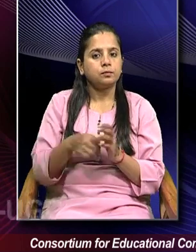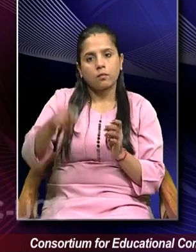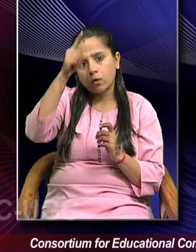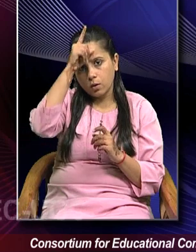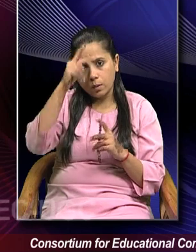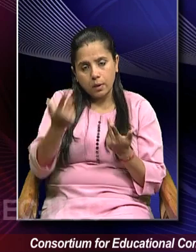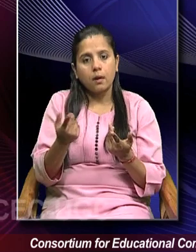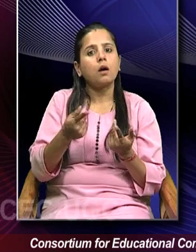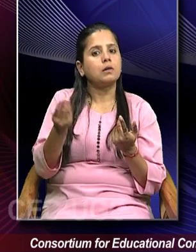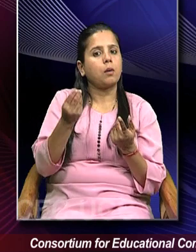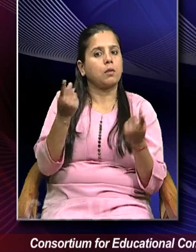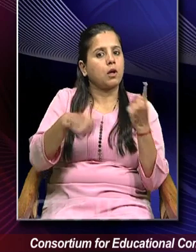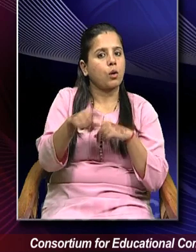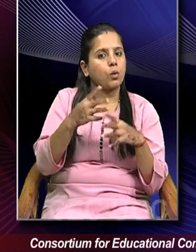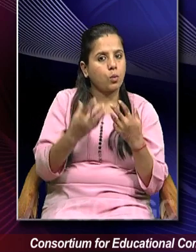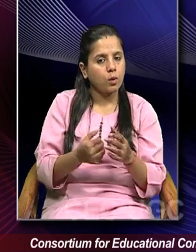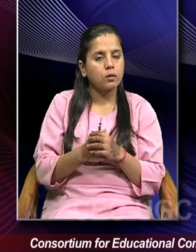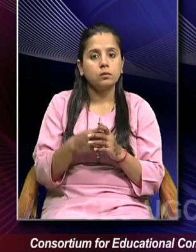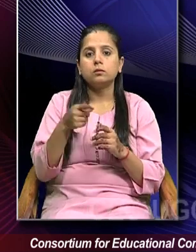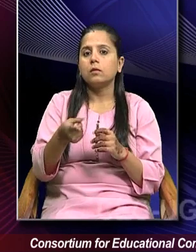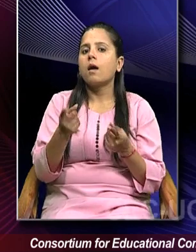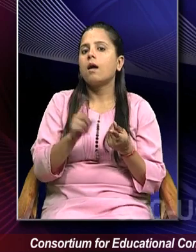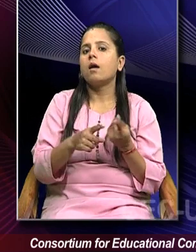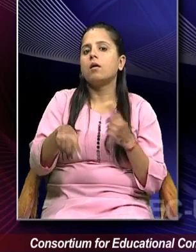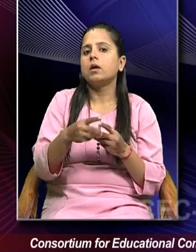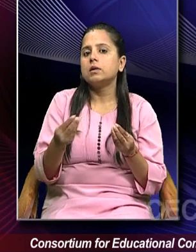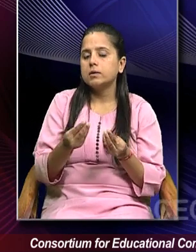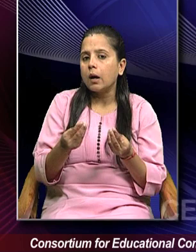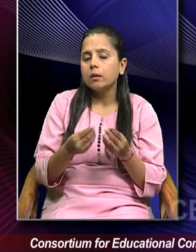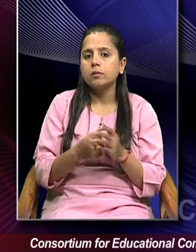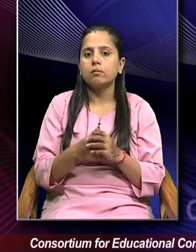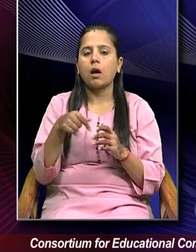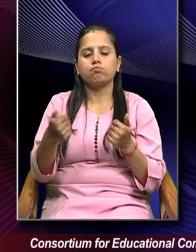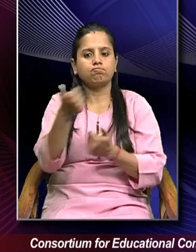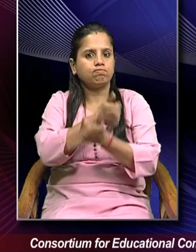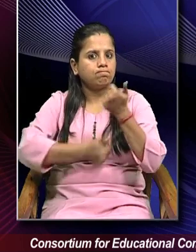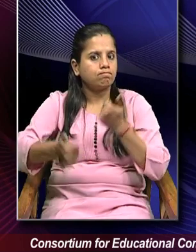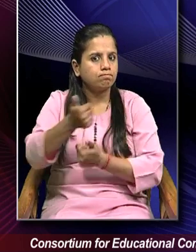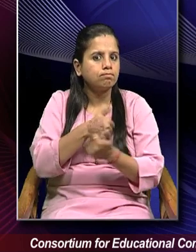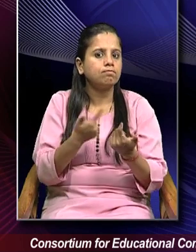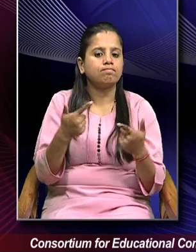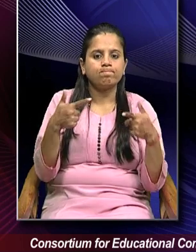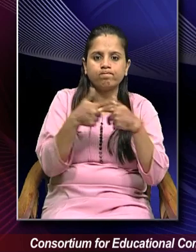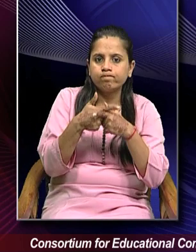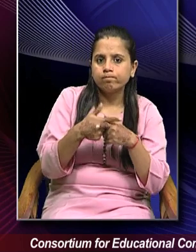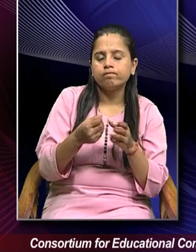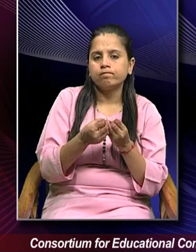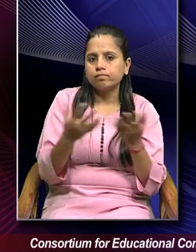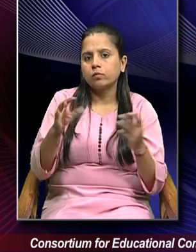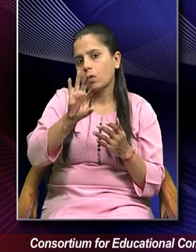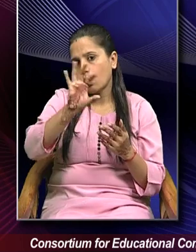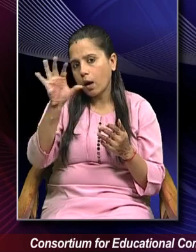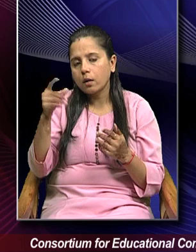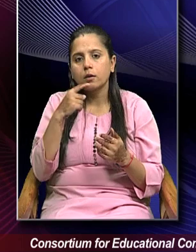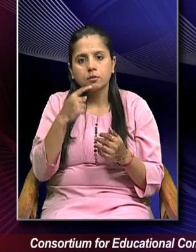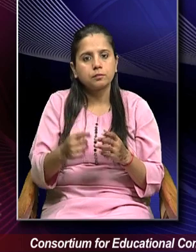Germany being one of them. And this created some kind of a competition and conflict between these countries as